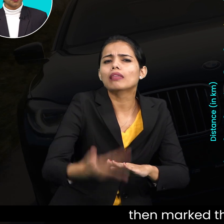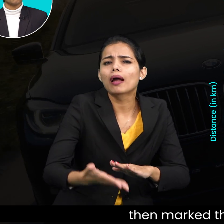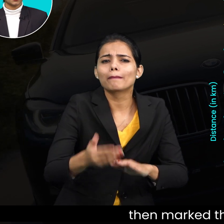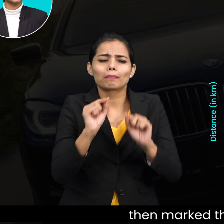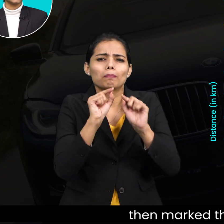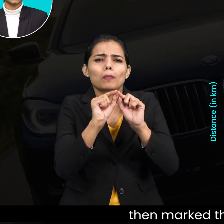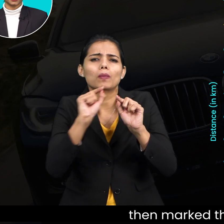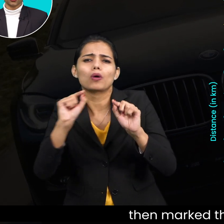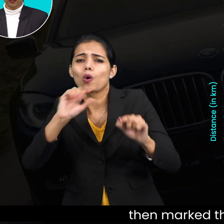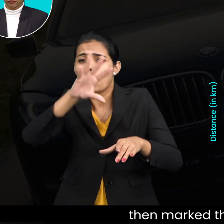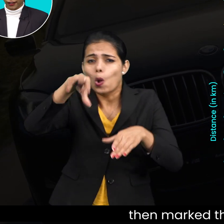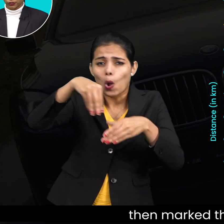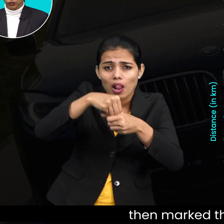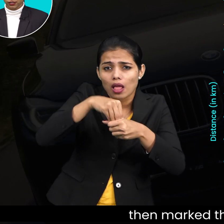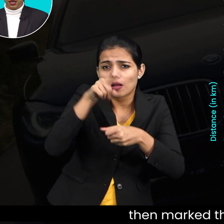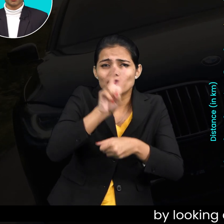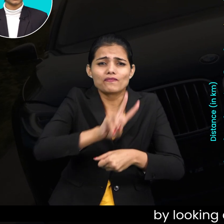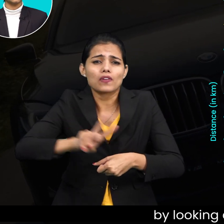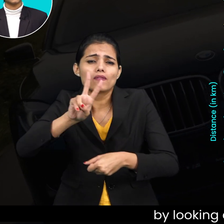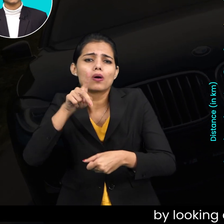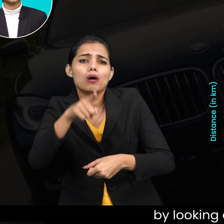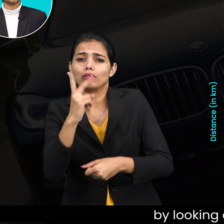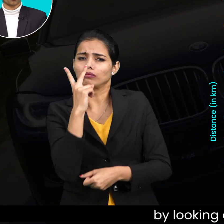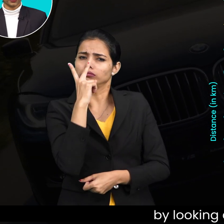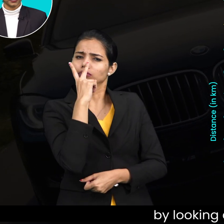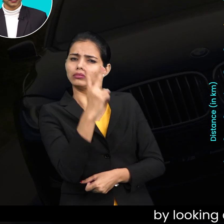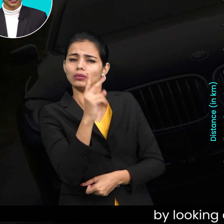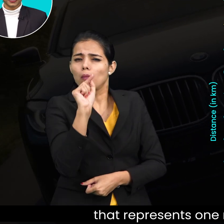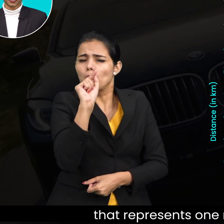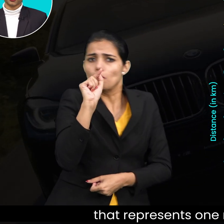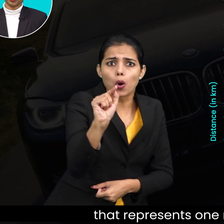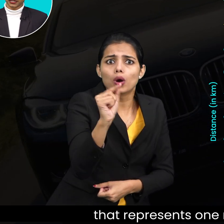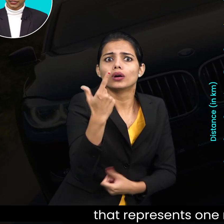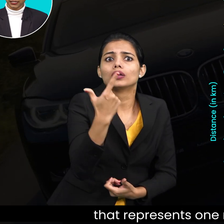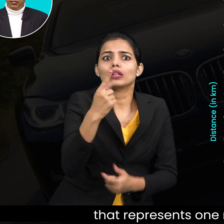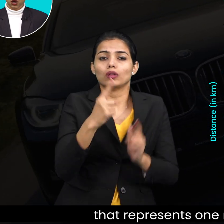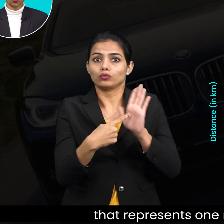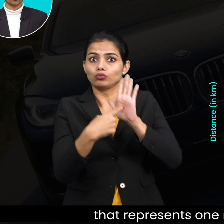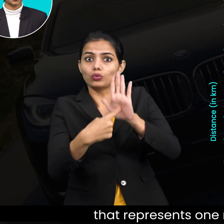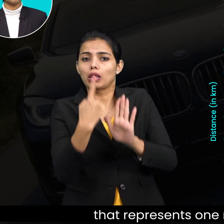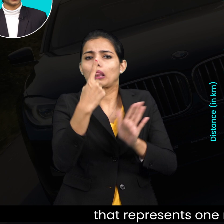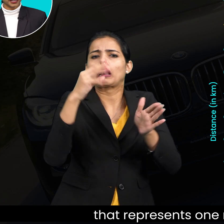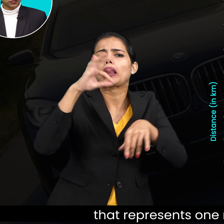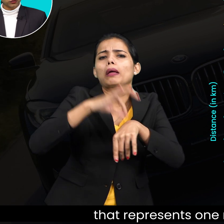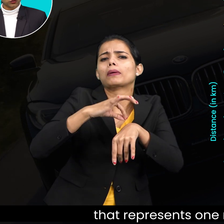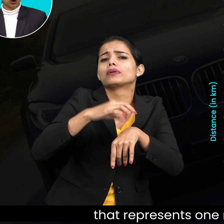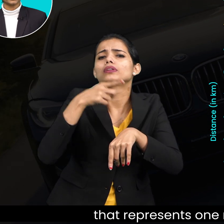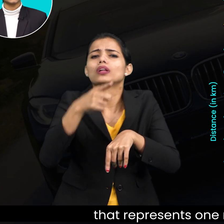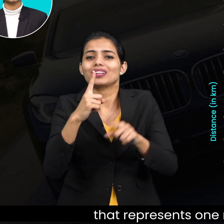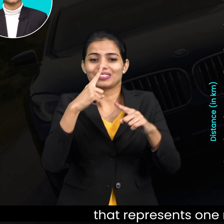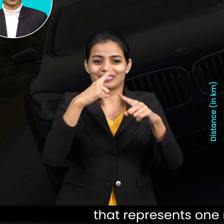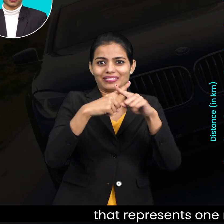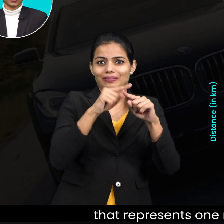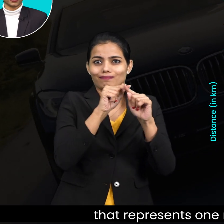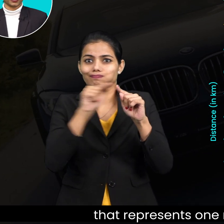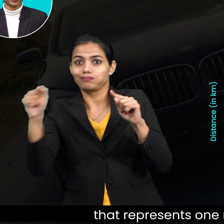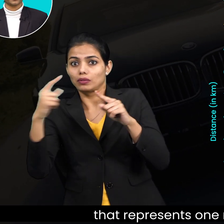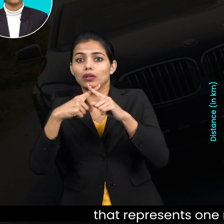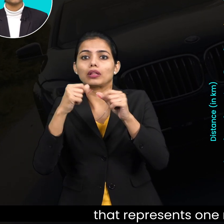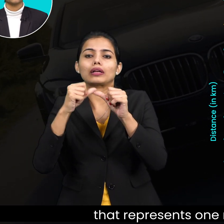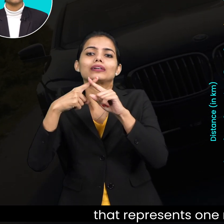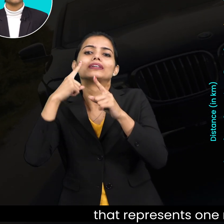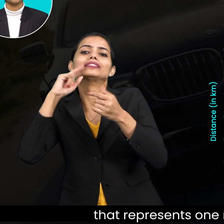Then, mark this set of values by looking at the point that represents 1 minute on the